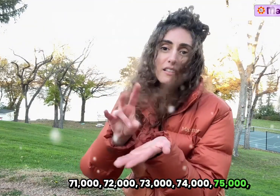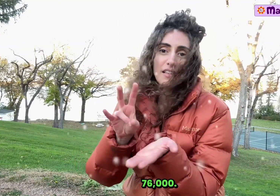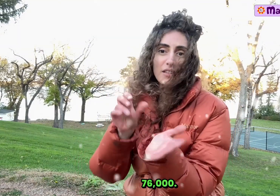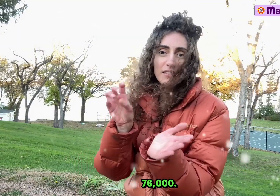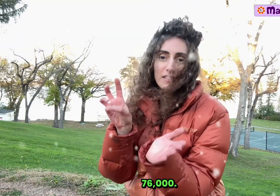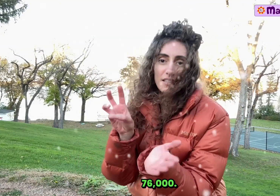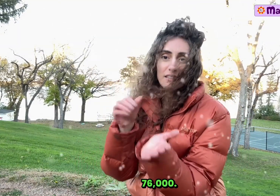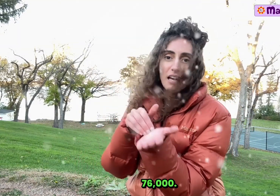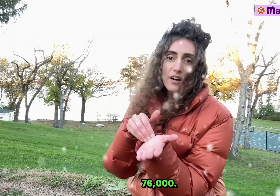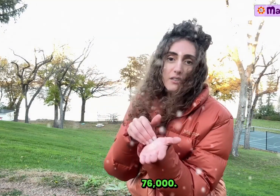76,000,